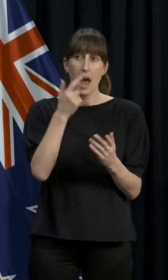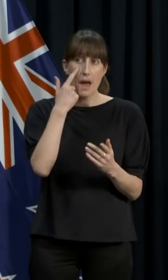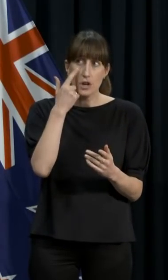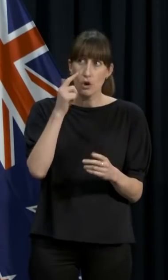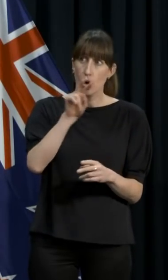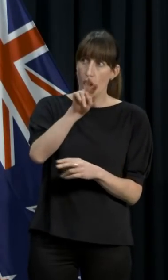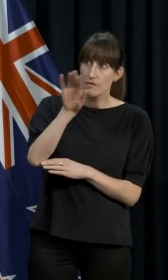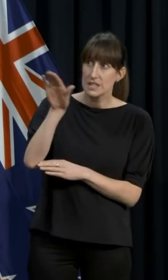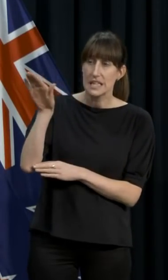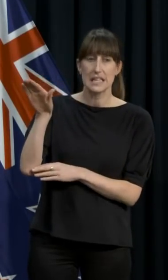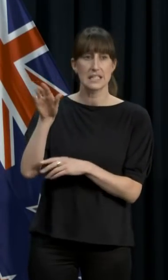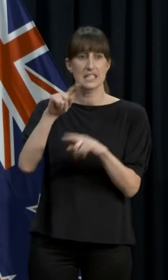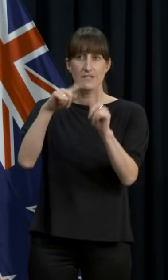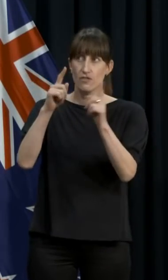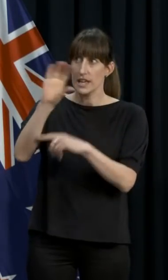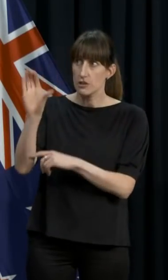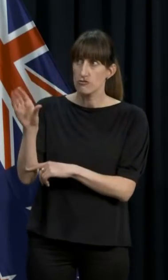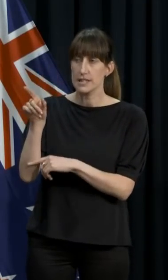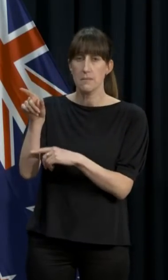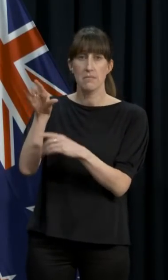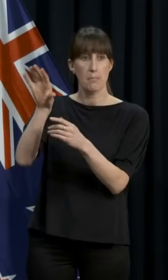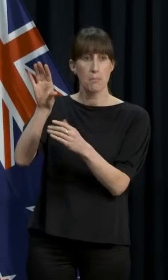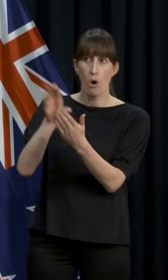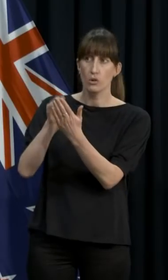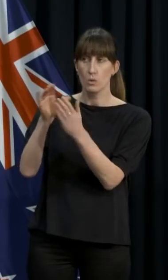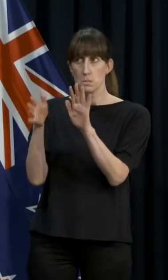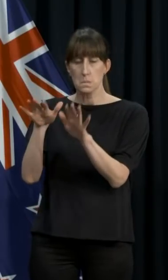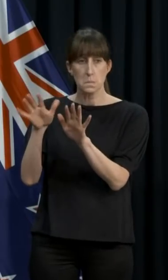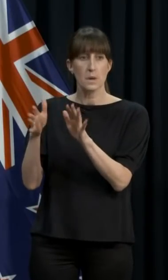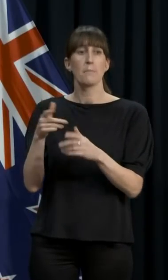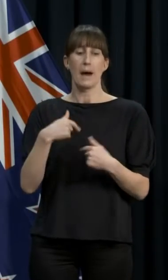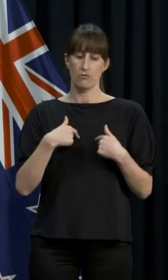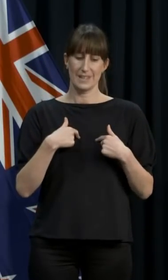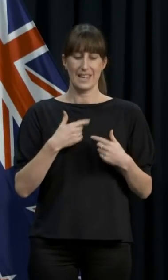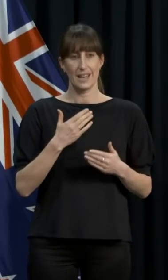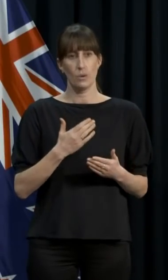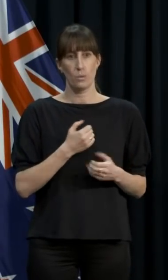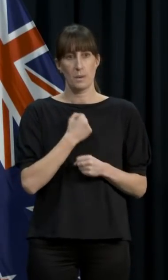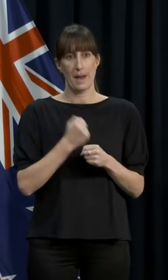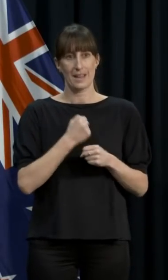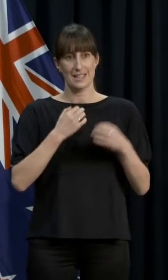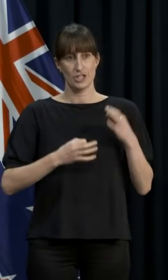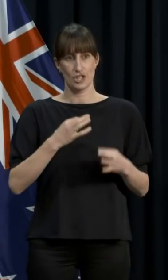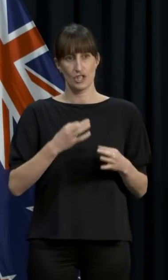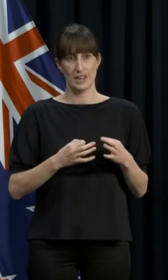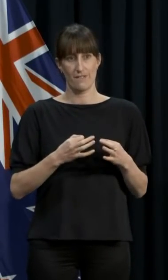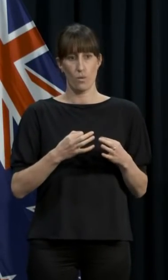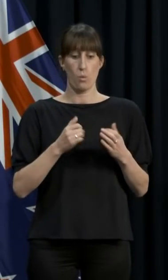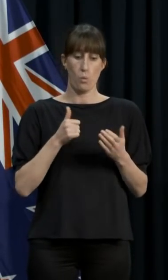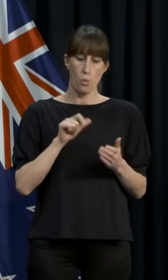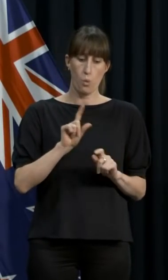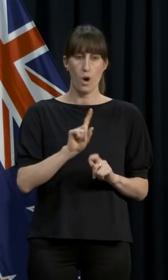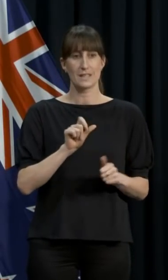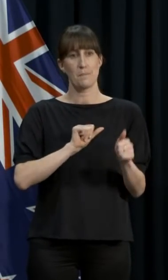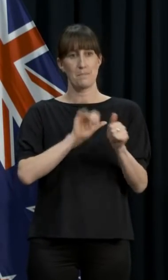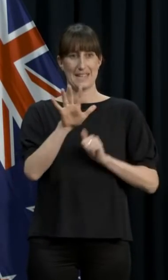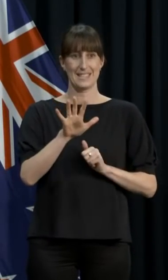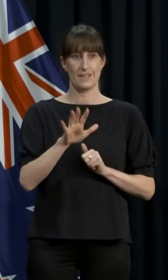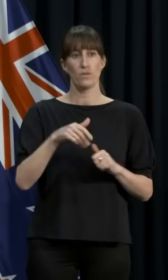as examples, but we ultimately have to make the decisions about what's right for New Zealand, which we're working on at the moment. Of